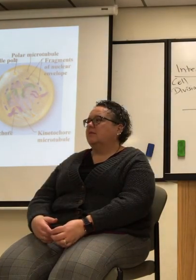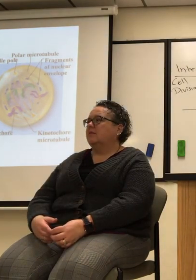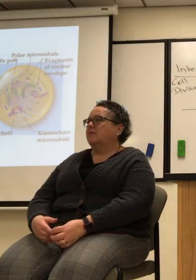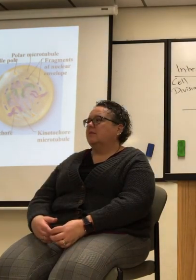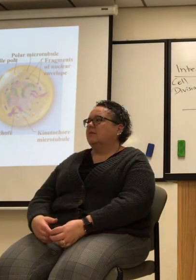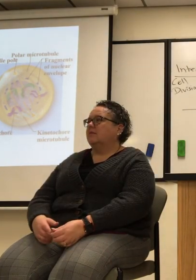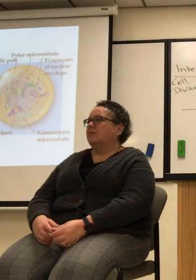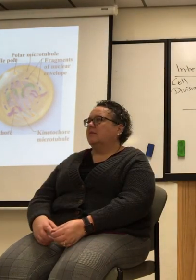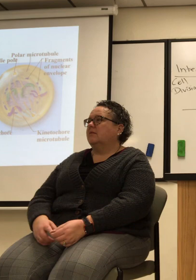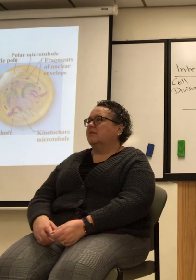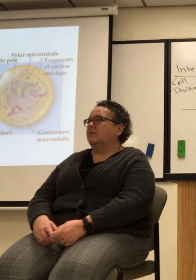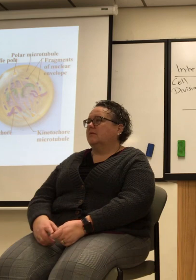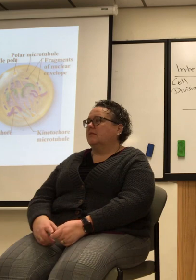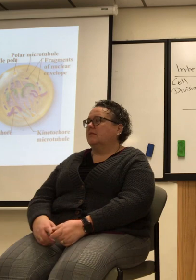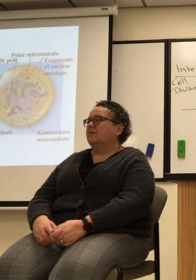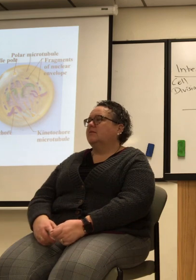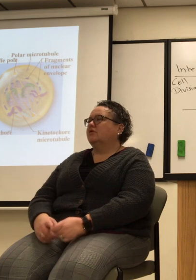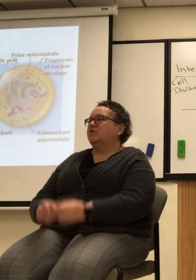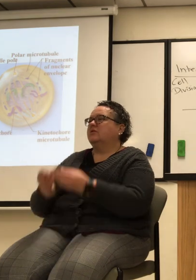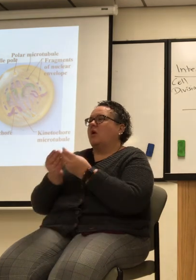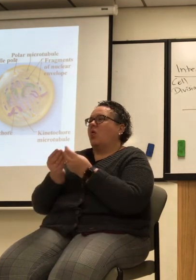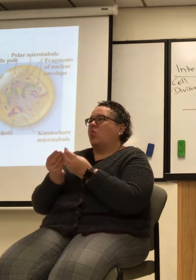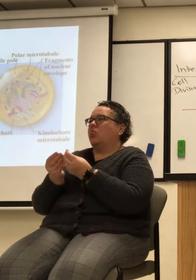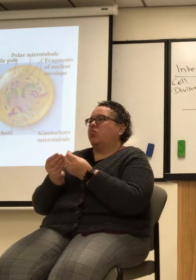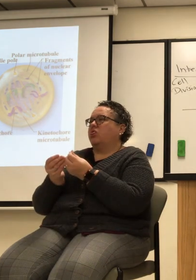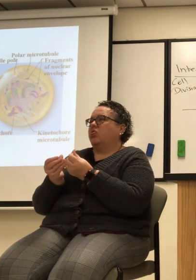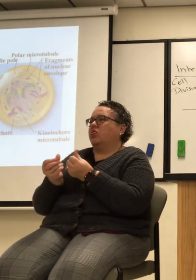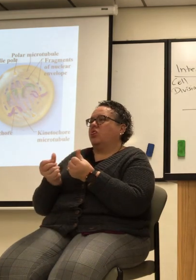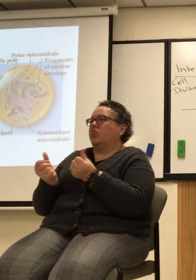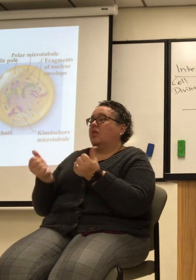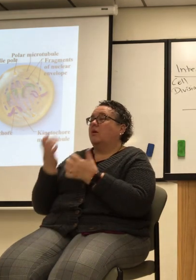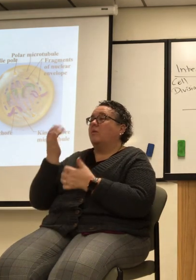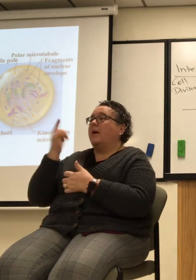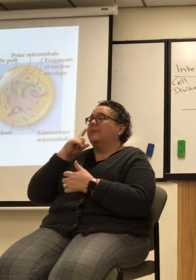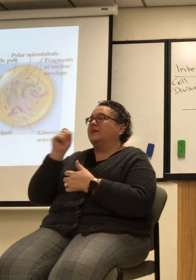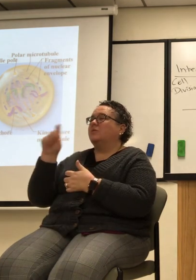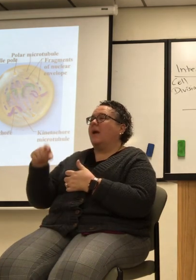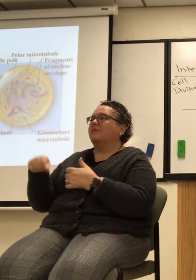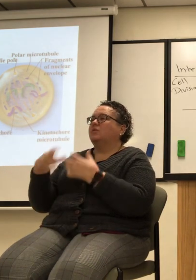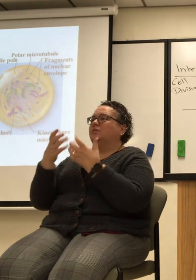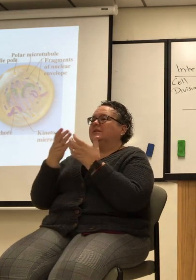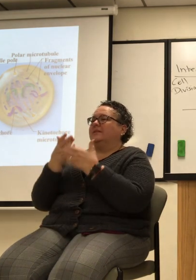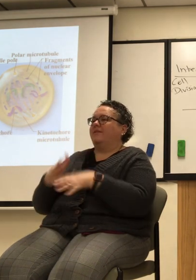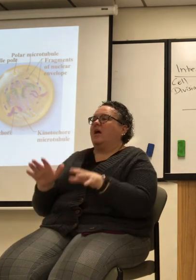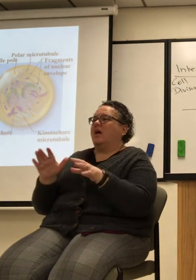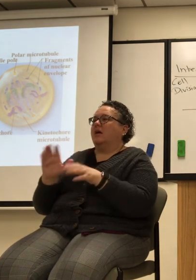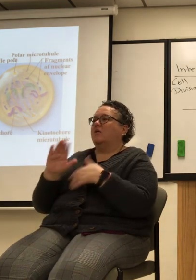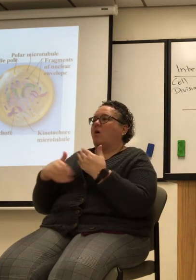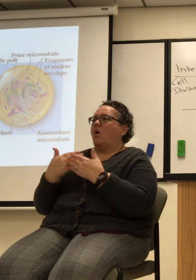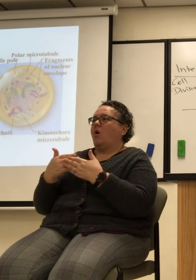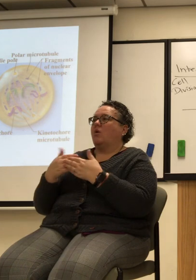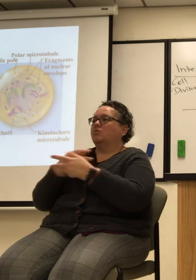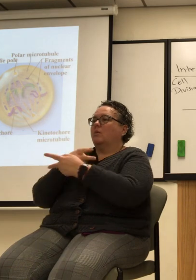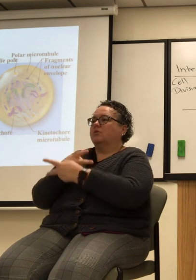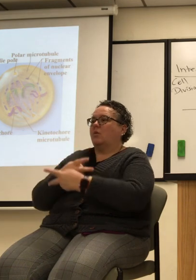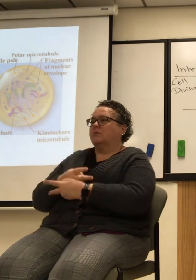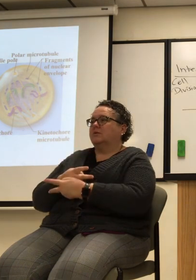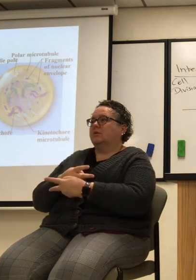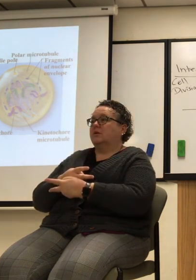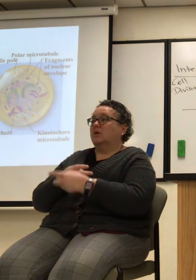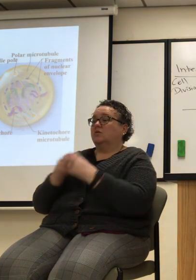Degenerates, goes away, because you have to divide the genetic material, the chromosomes. So you have to get rid